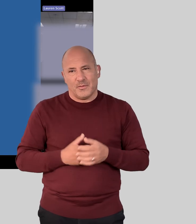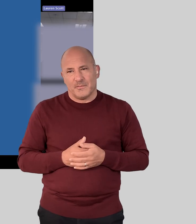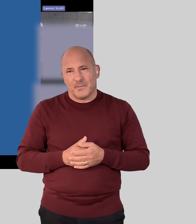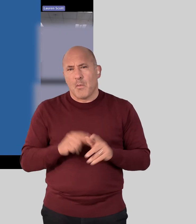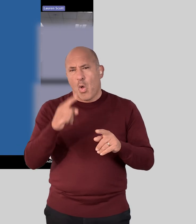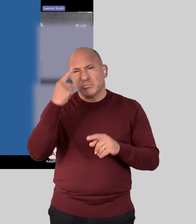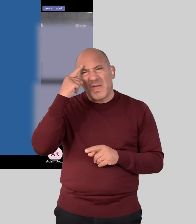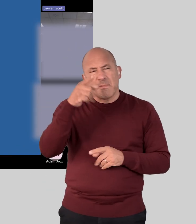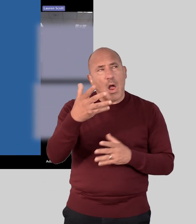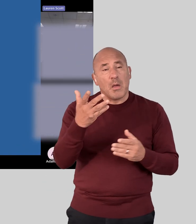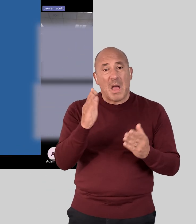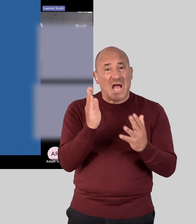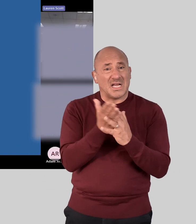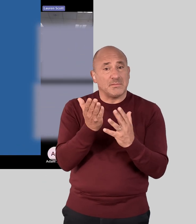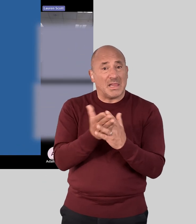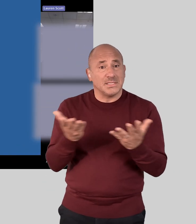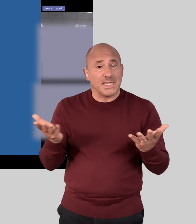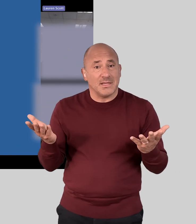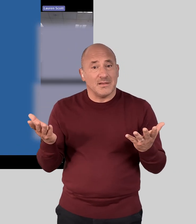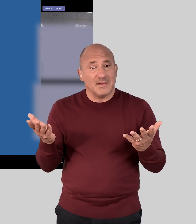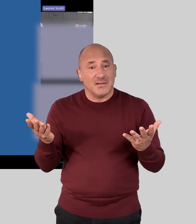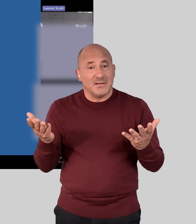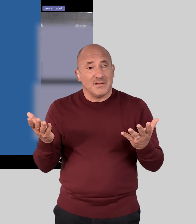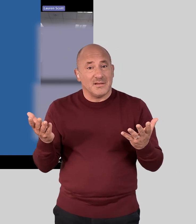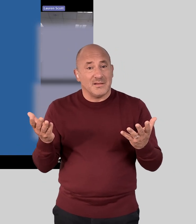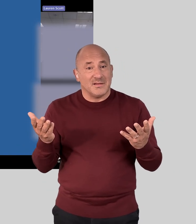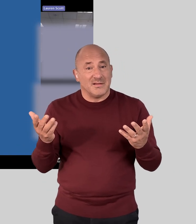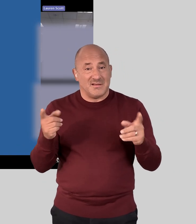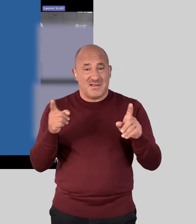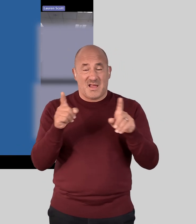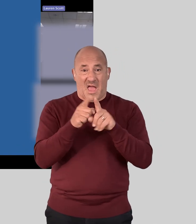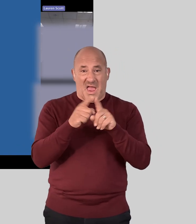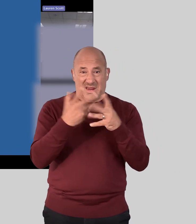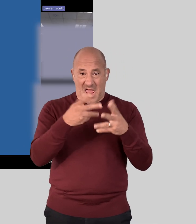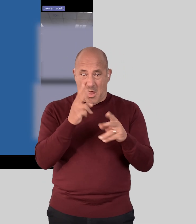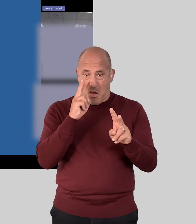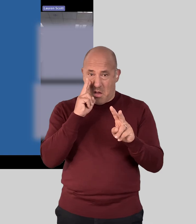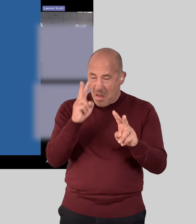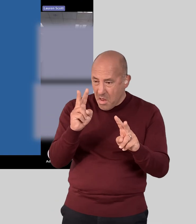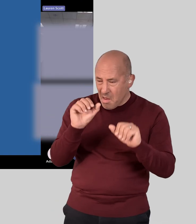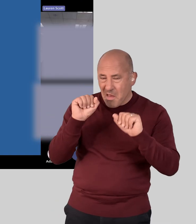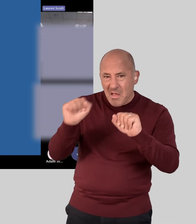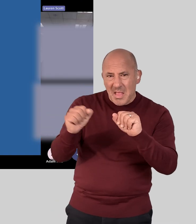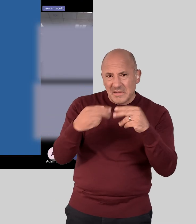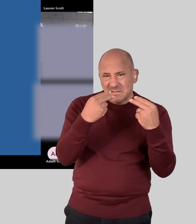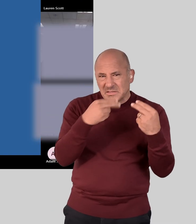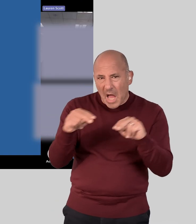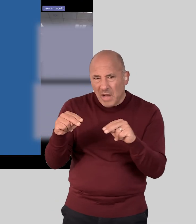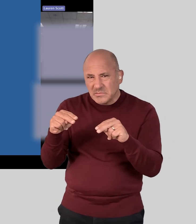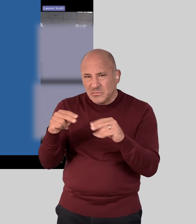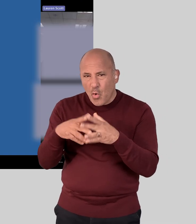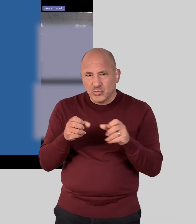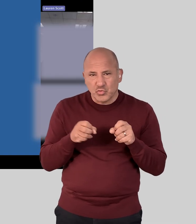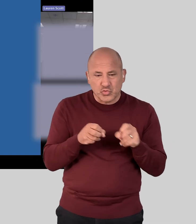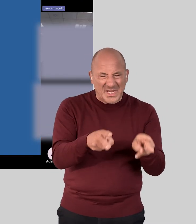example? But also the positives in like accessibility, for example, like how you can access